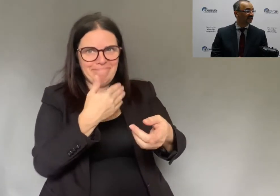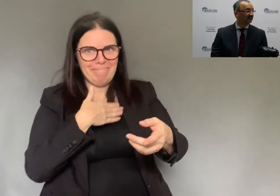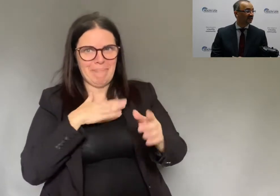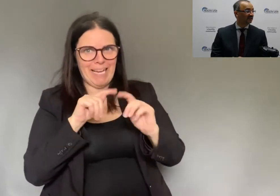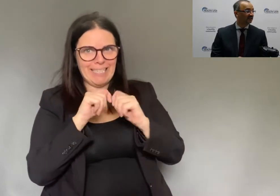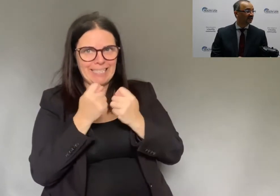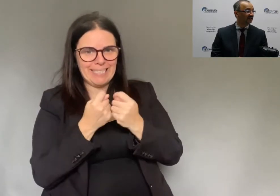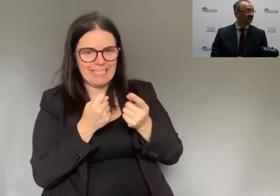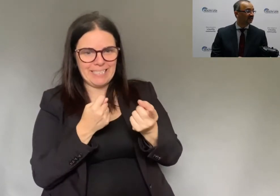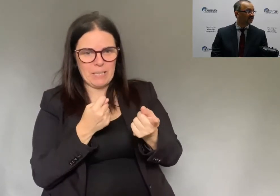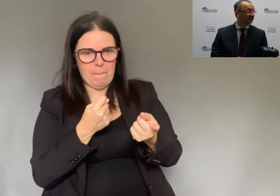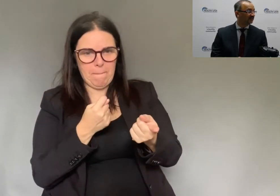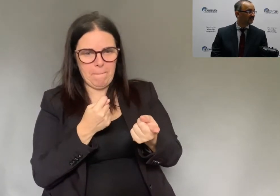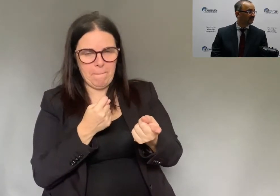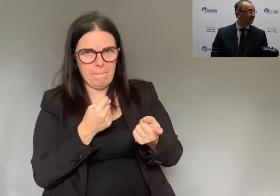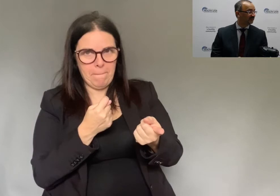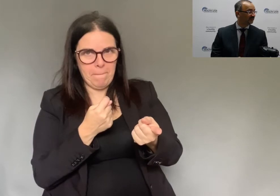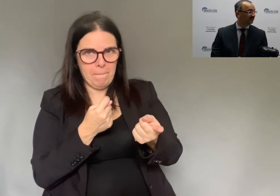That are out there.